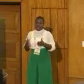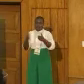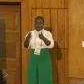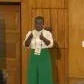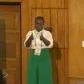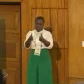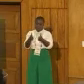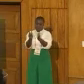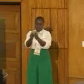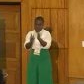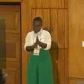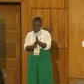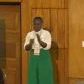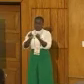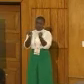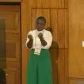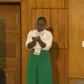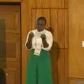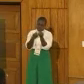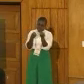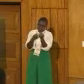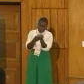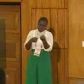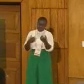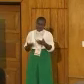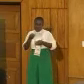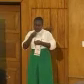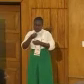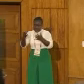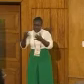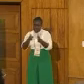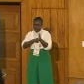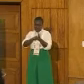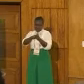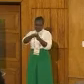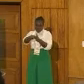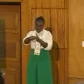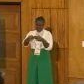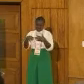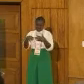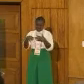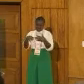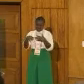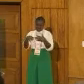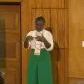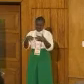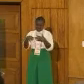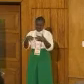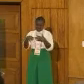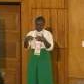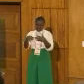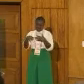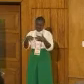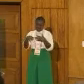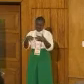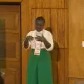SSMPA. Social support such as stipends address the structural barrier of poverty, demonstrating that social support is critical